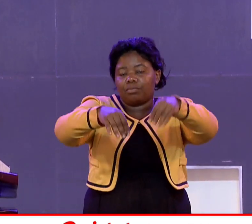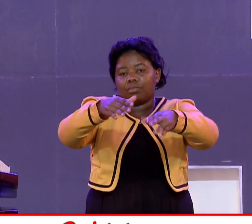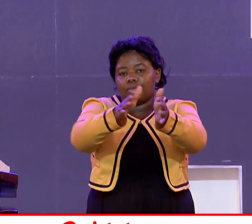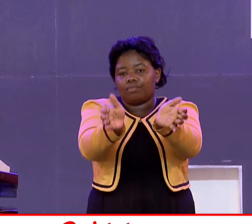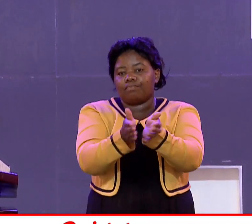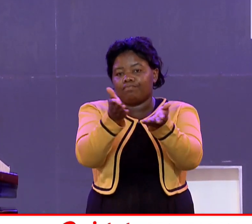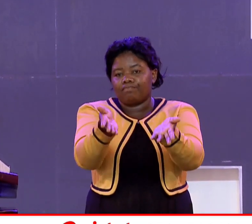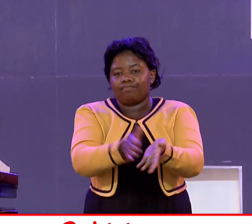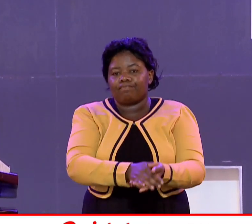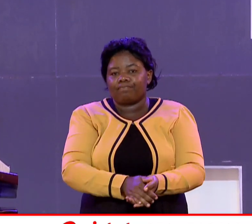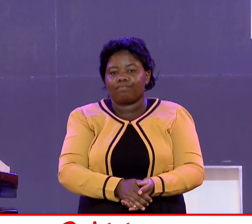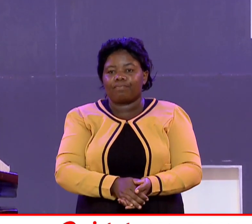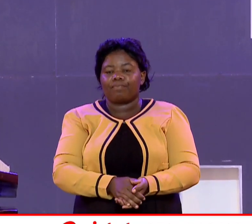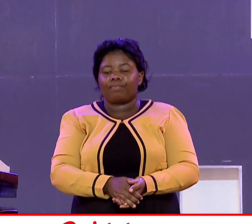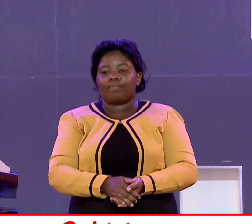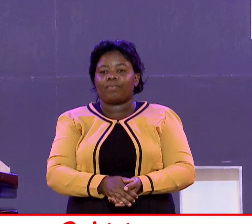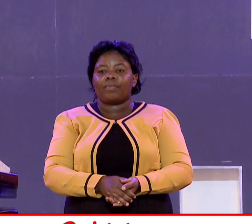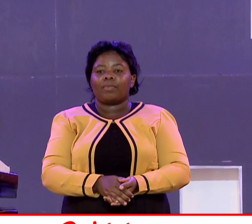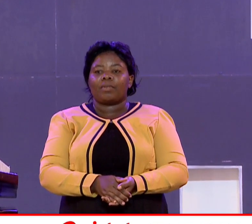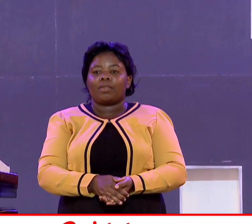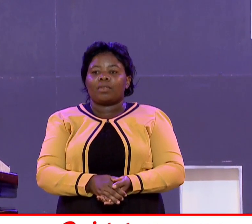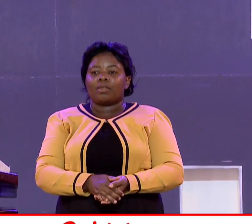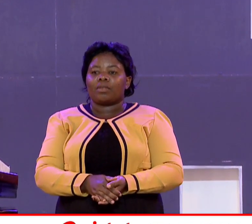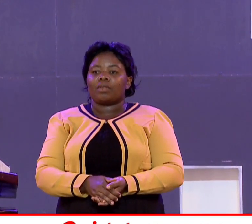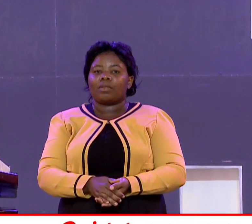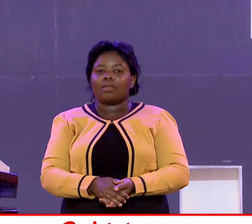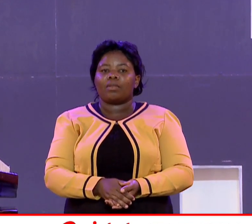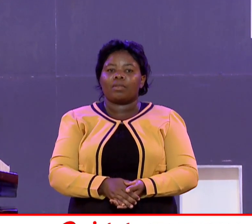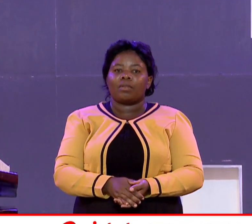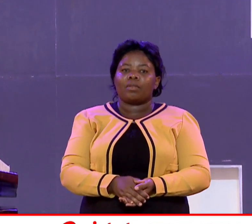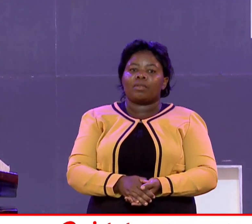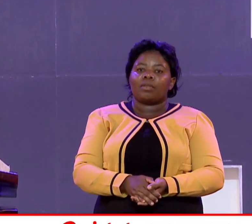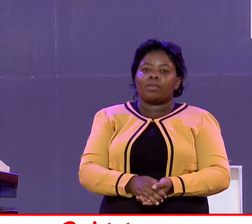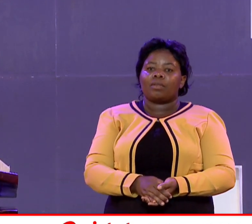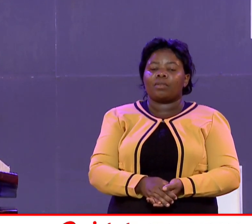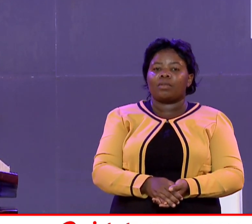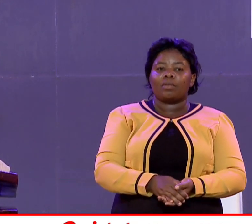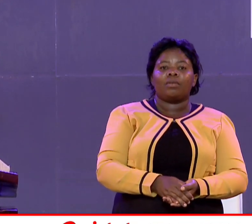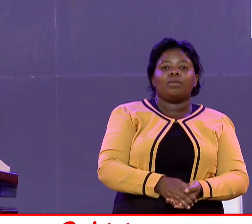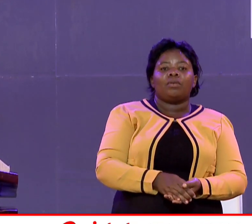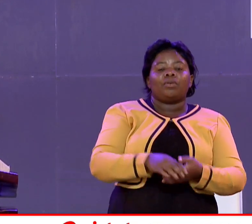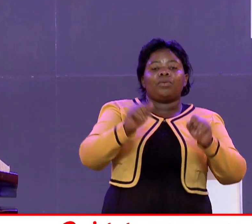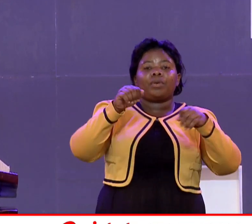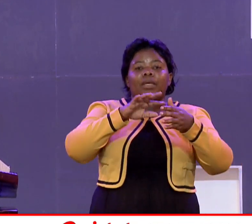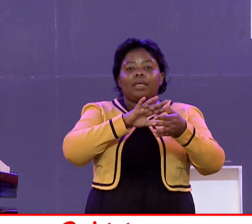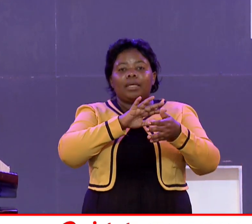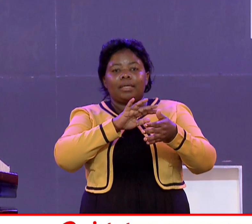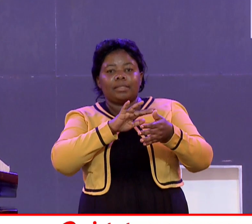put here in the basket. Era osobola waliwa buzanti, sobola nito kueleze chibuzo change. Typing au wenyini